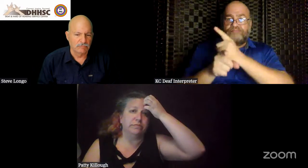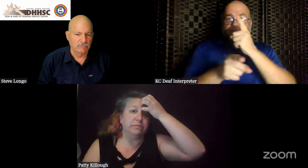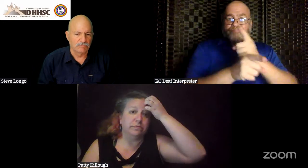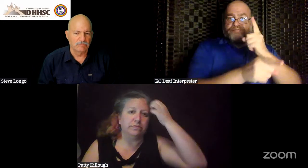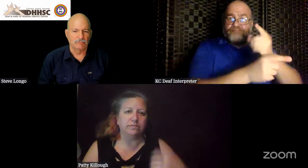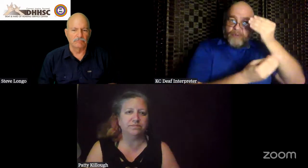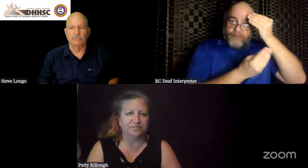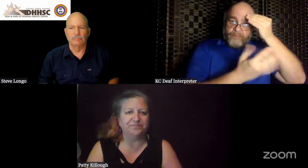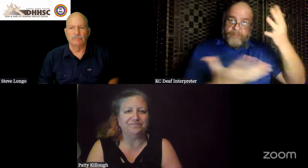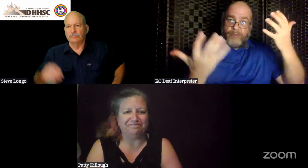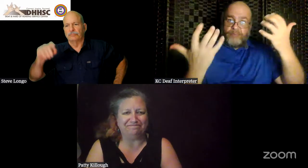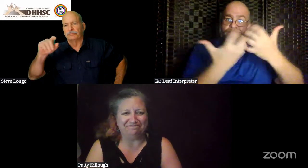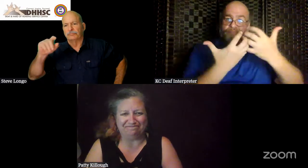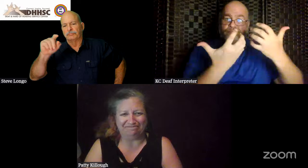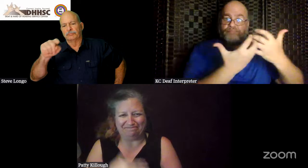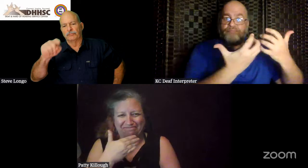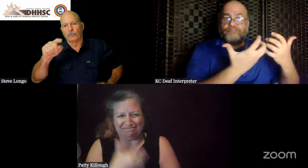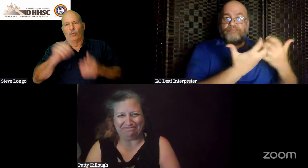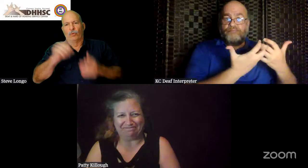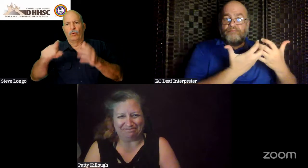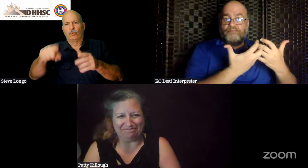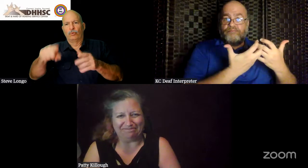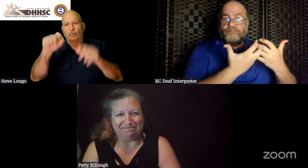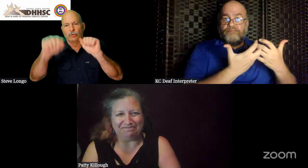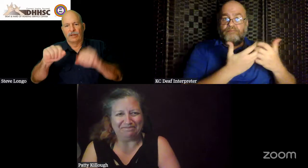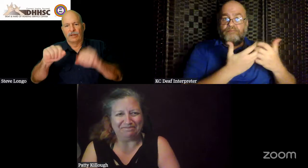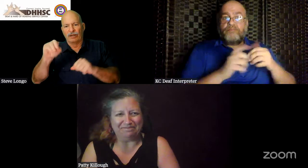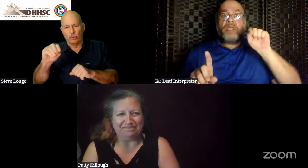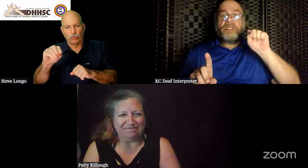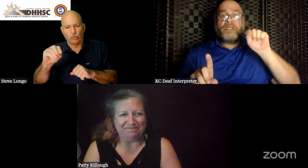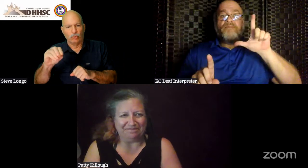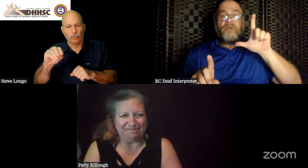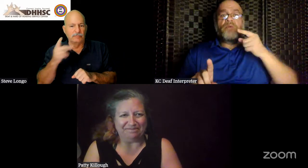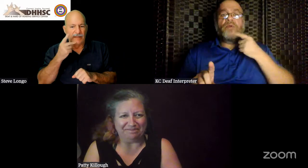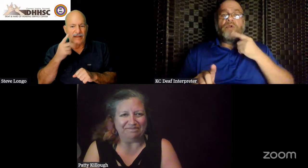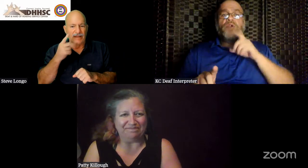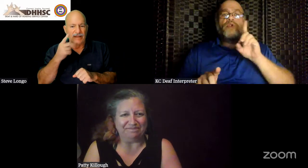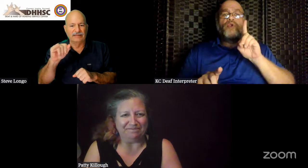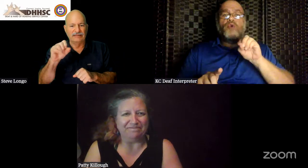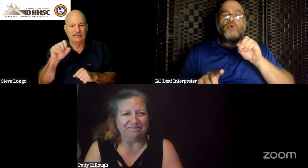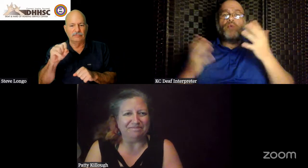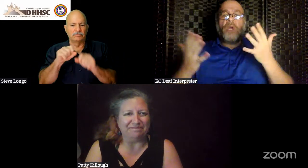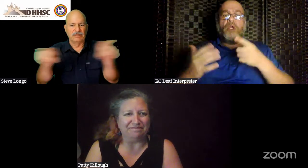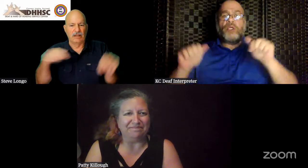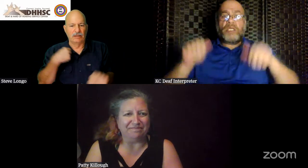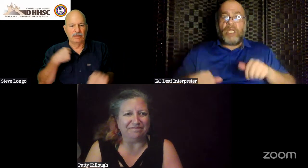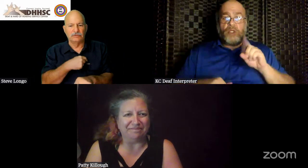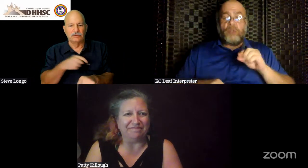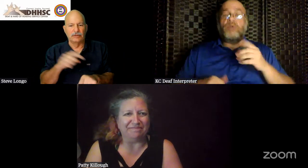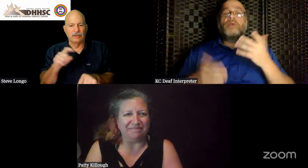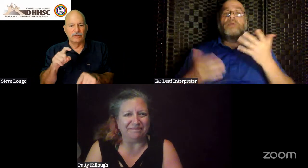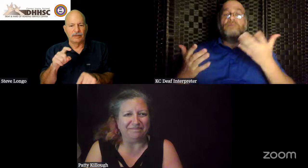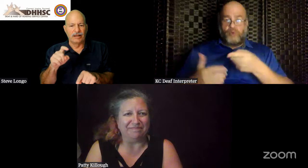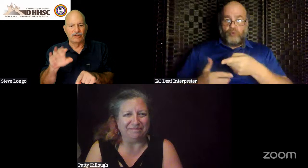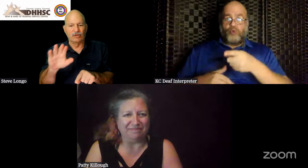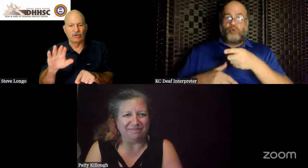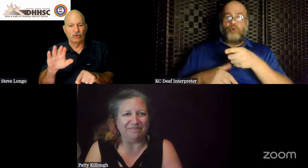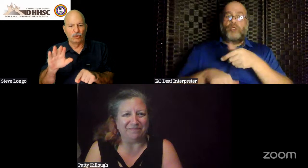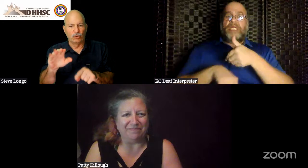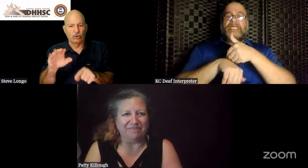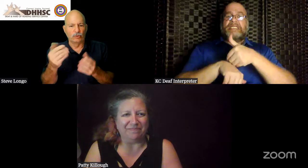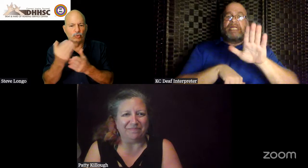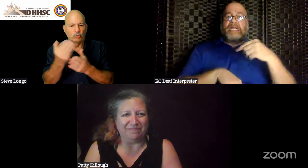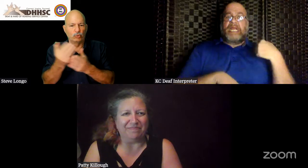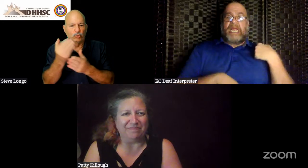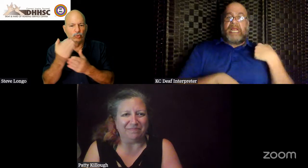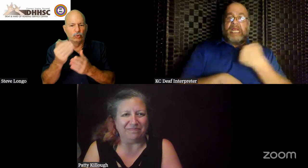is actually happening on the board. So there's no discrepancies. And Steve Longo is saying, do